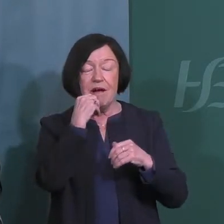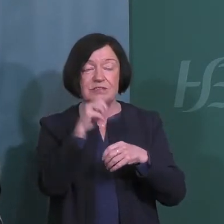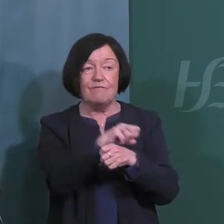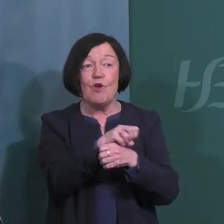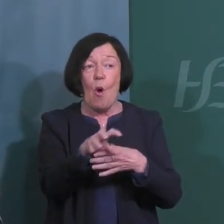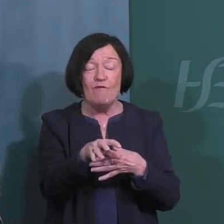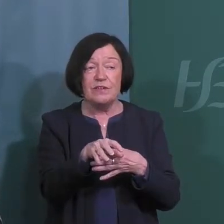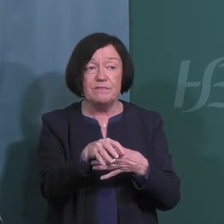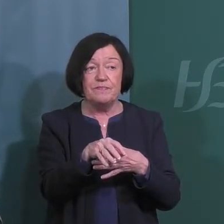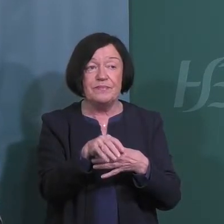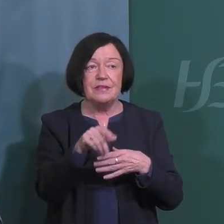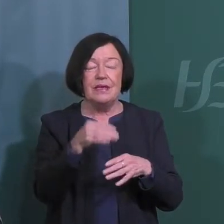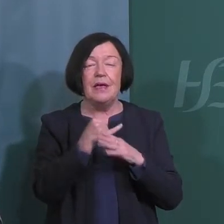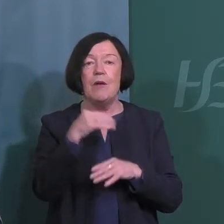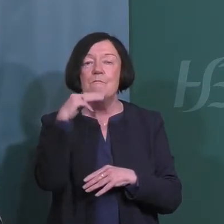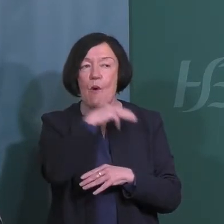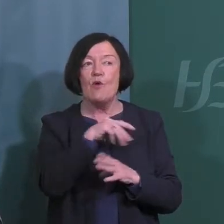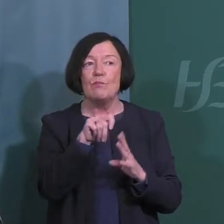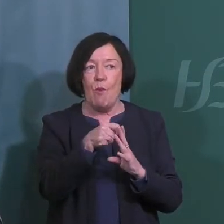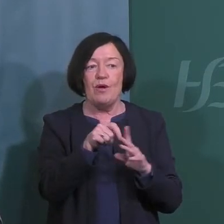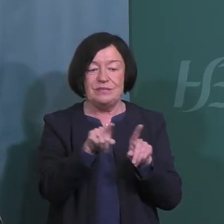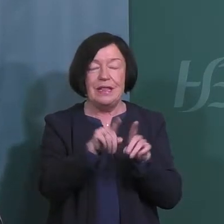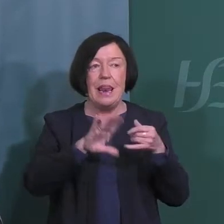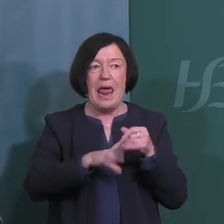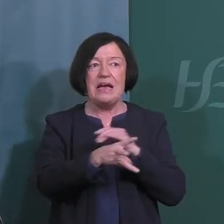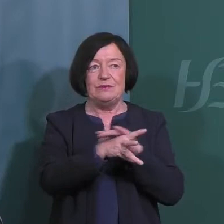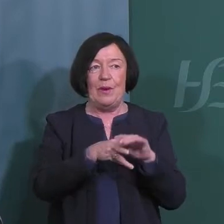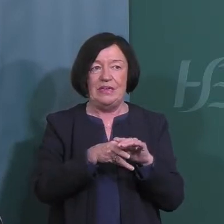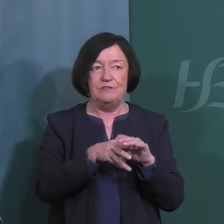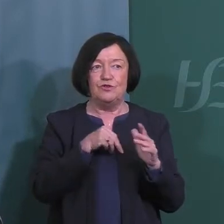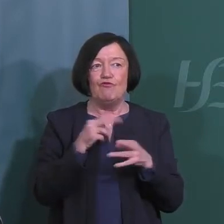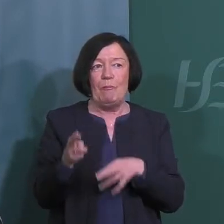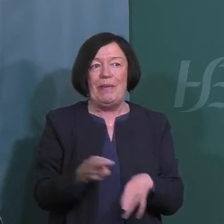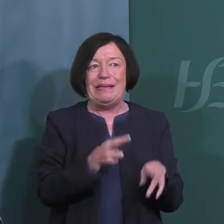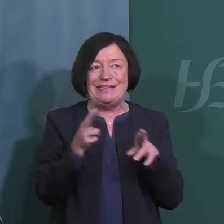of COVID. And that's an important point I made it last week, I'll say it again.